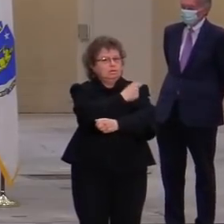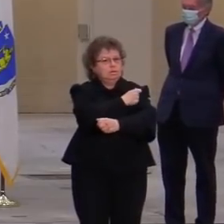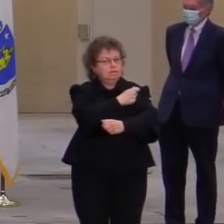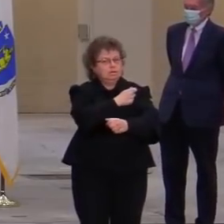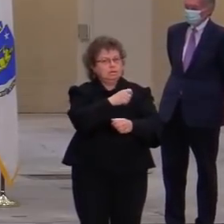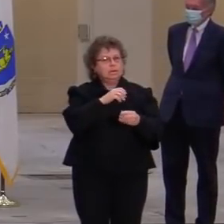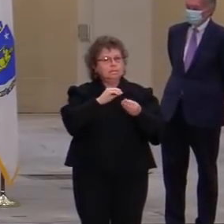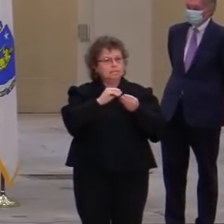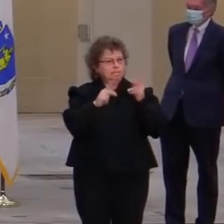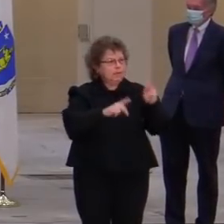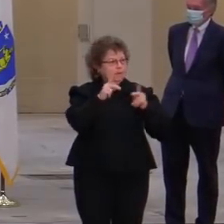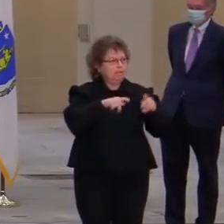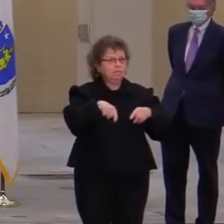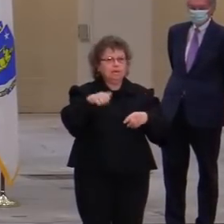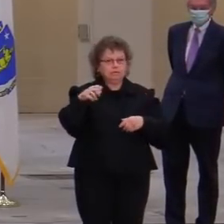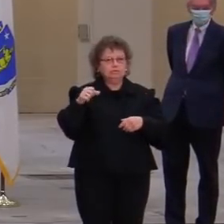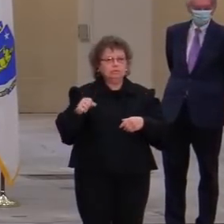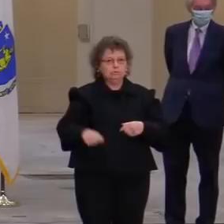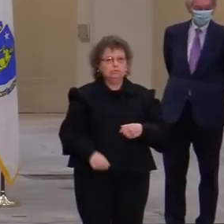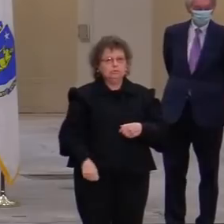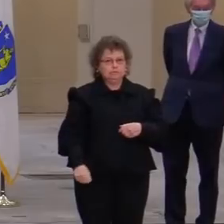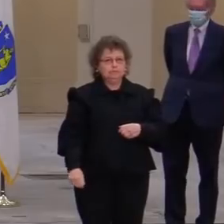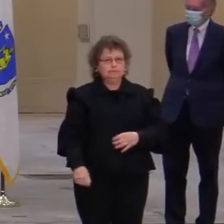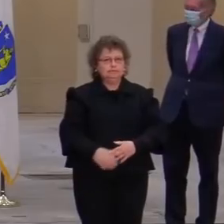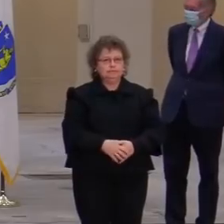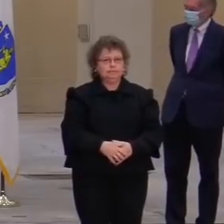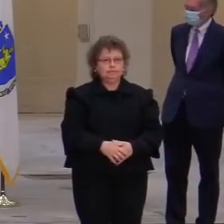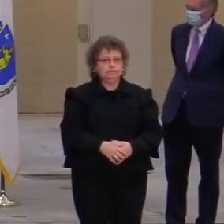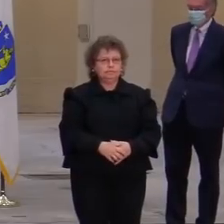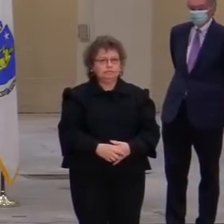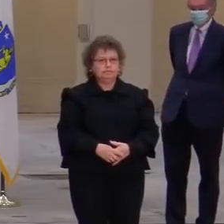people that we can in Massachusetts.